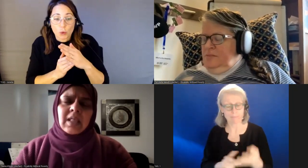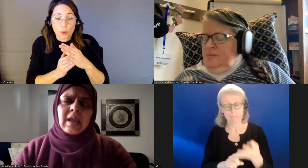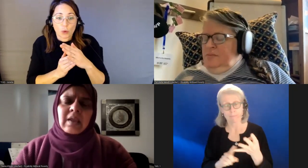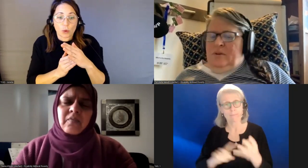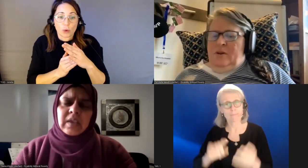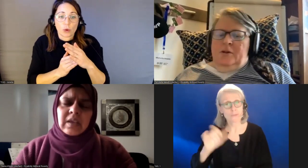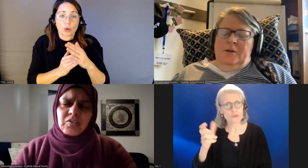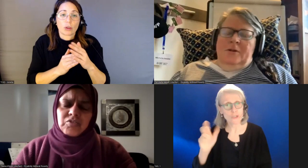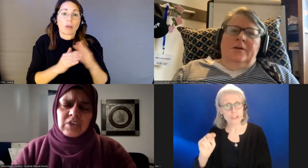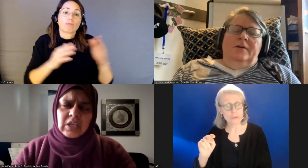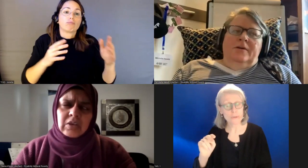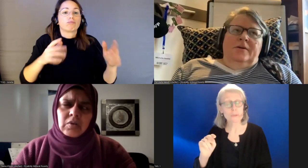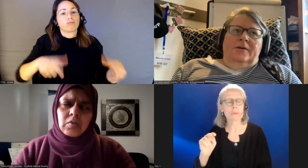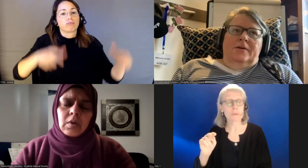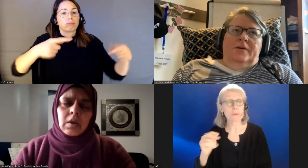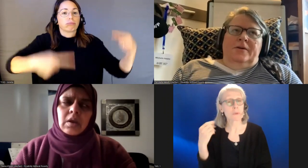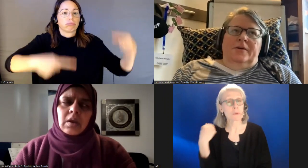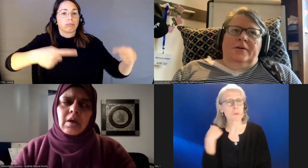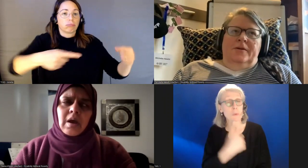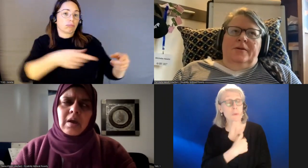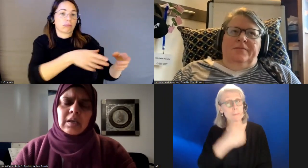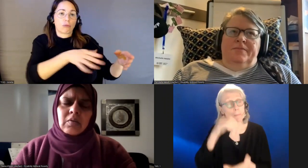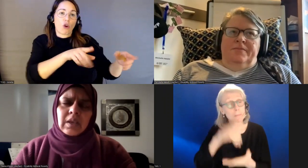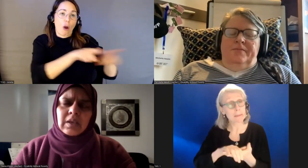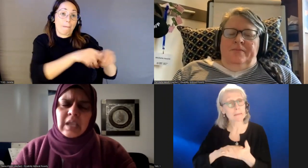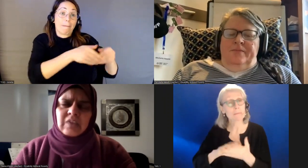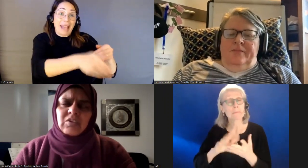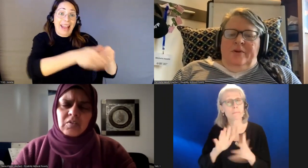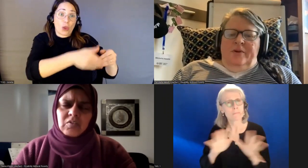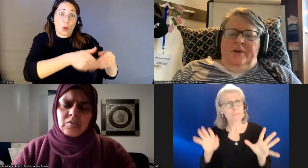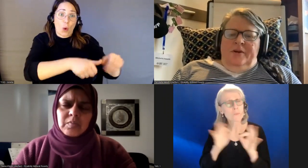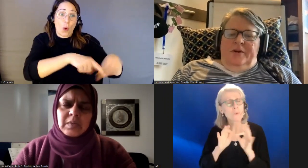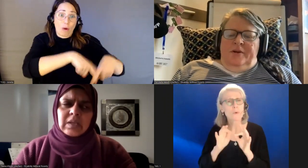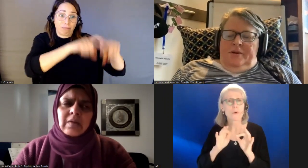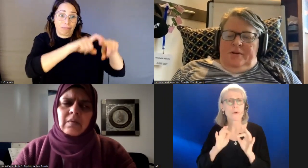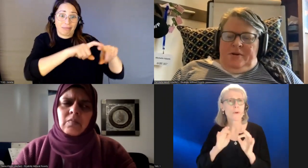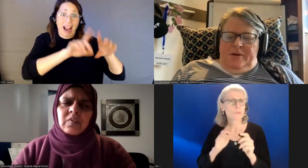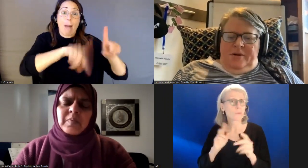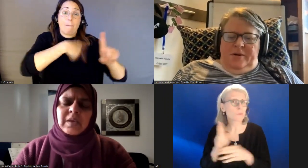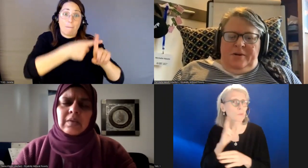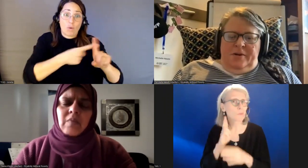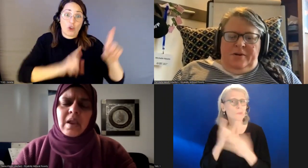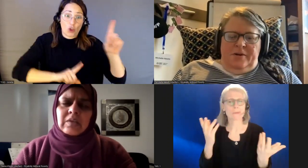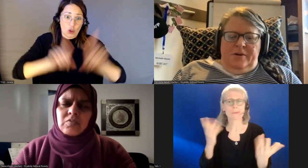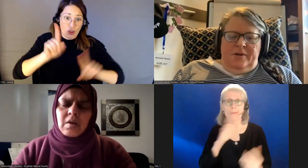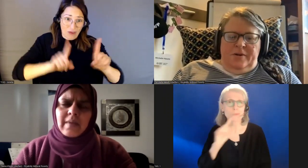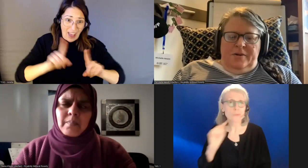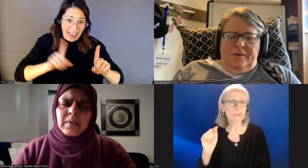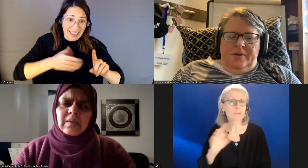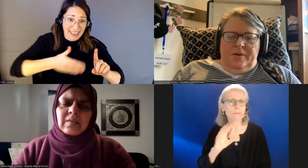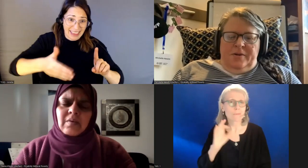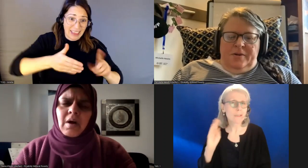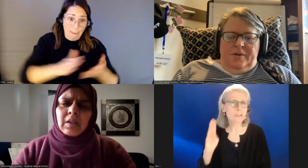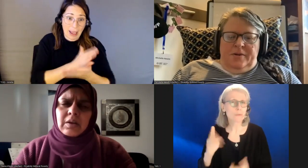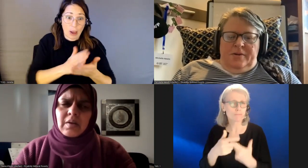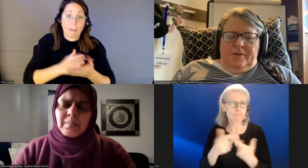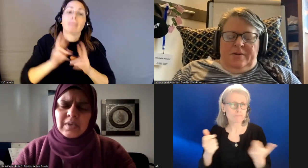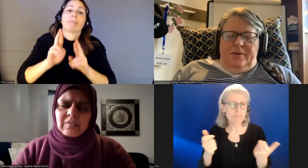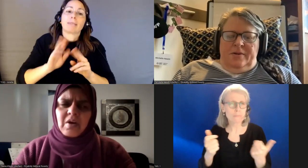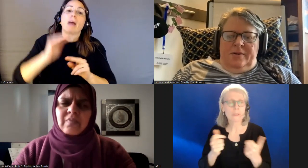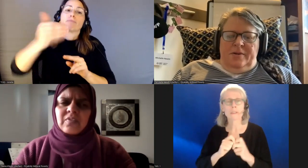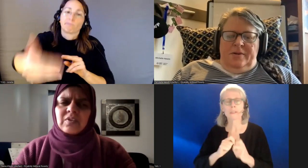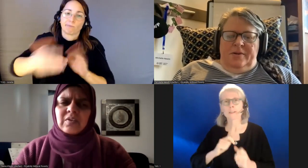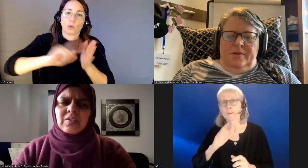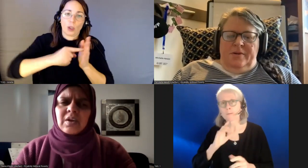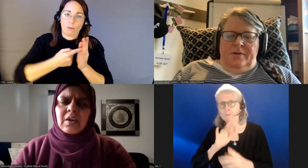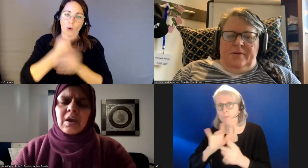hoping that if we continue, you know, engaging on social media, writing to our MPs, calling our